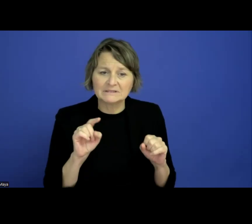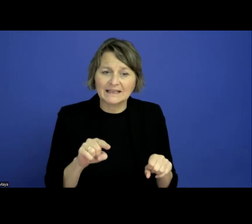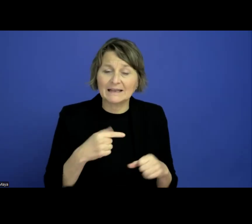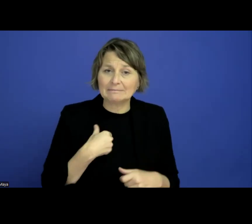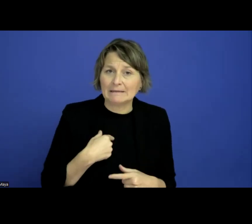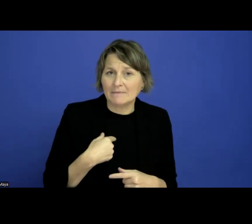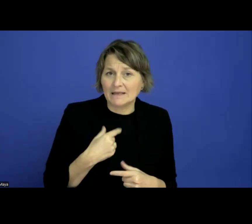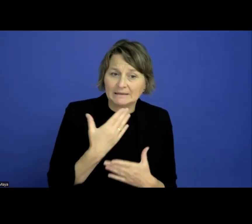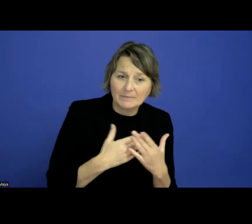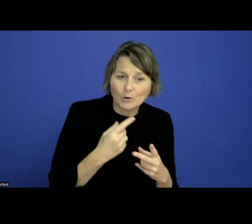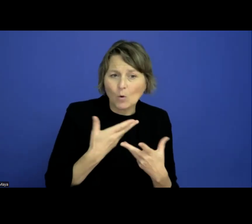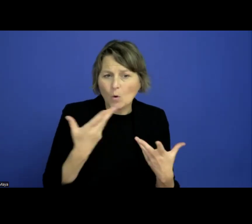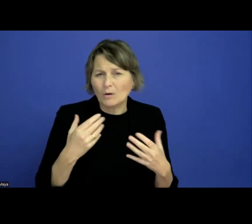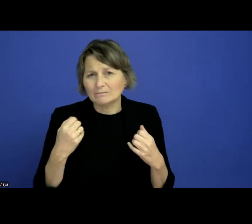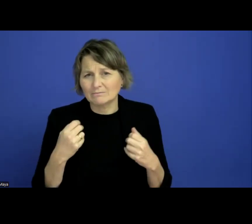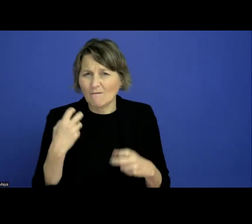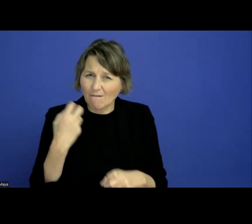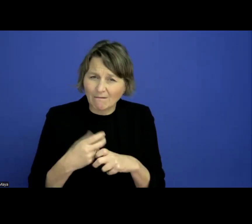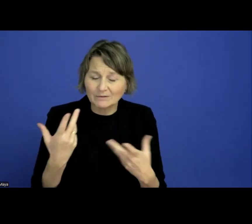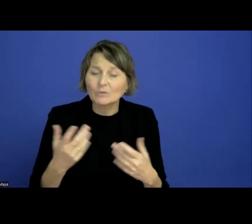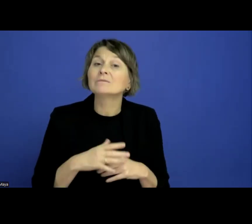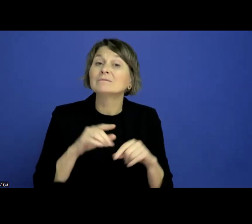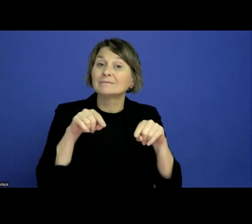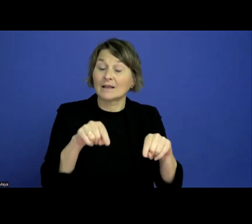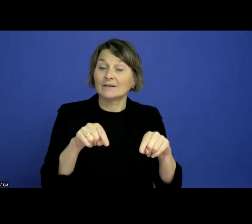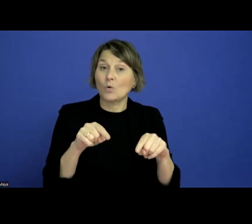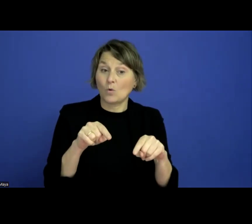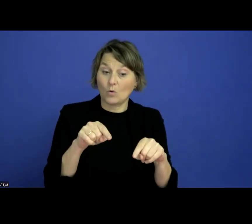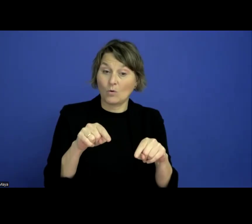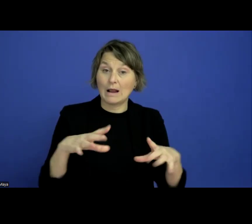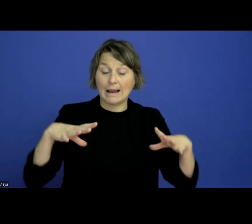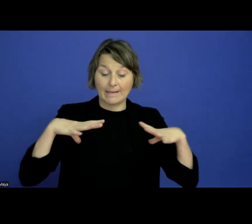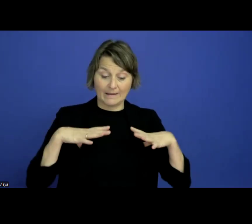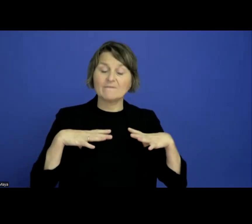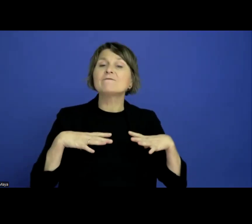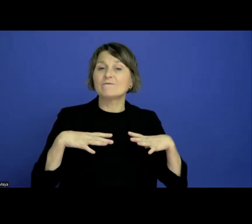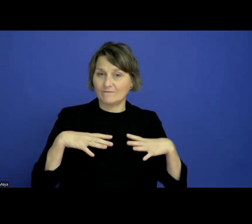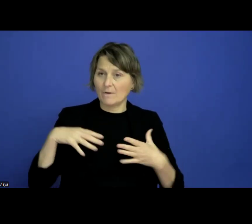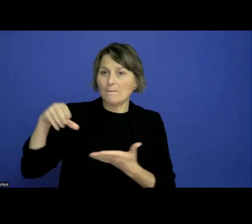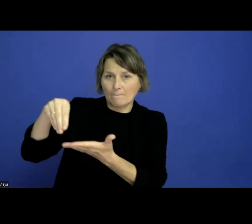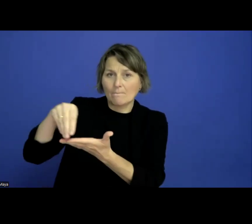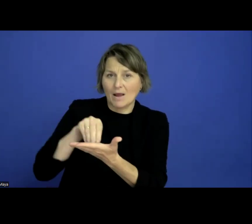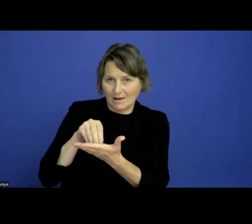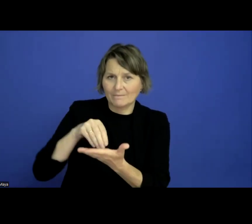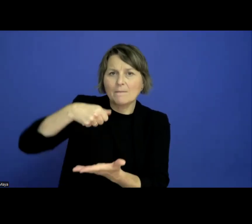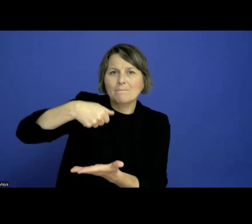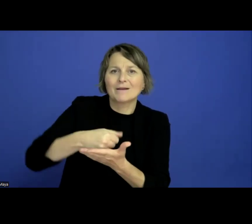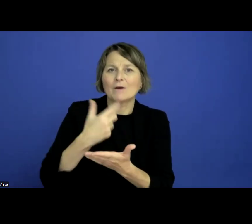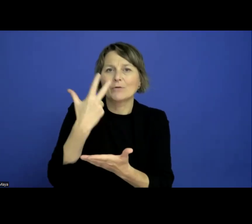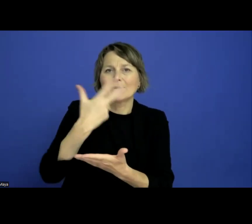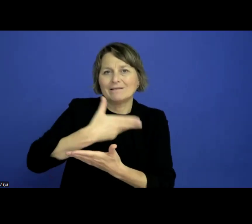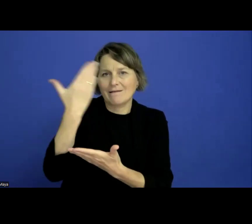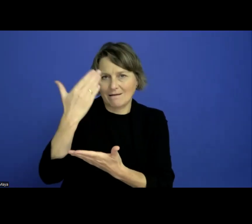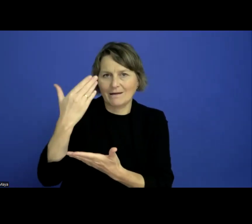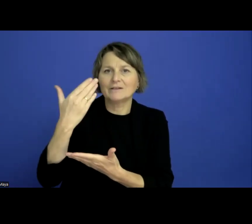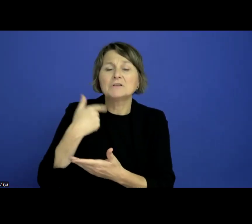provide also paid days, paid leave, minimum of 3 days for caregivers. So some of